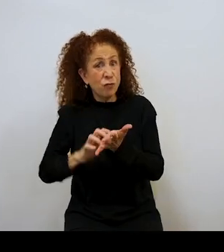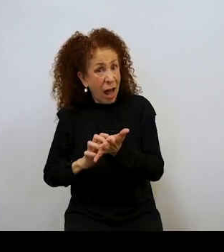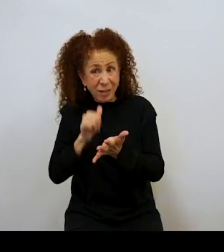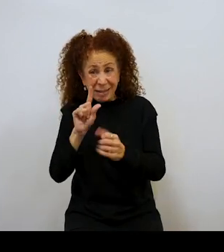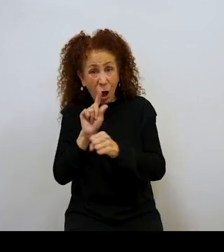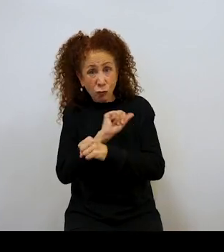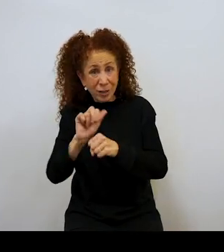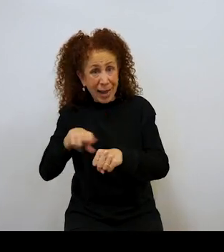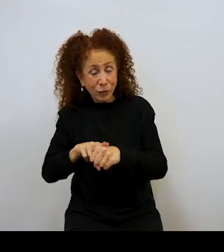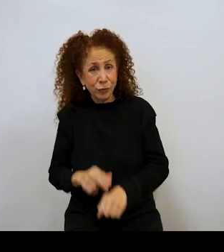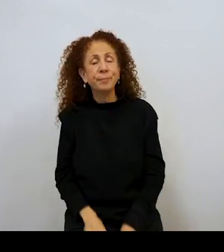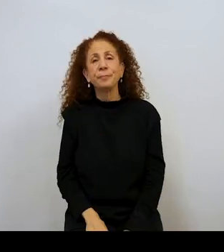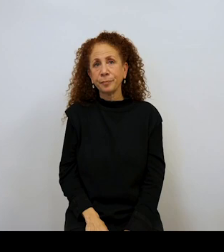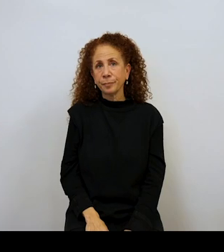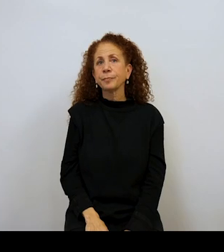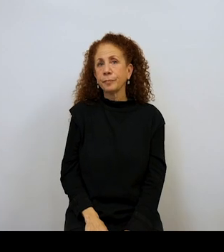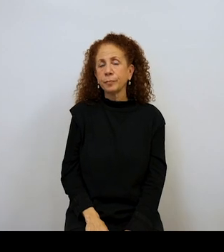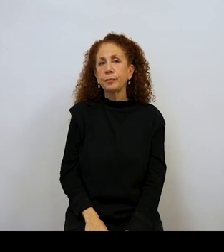way.